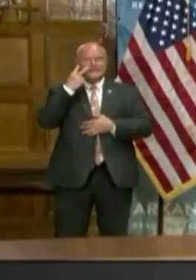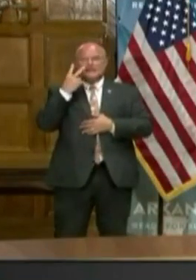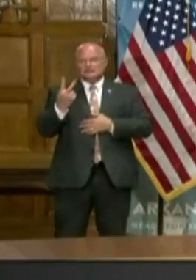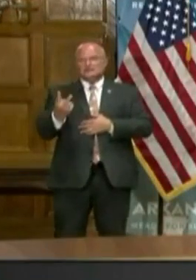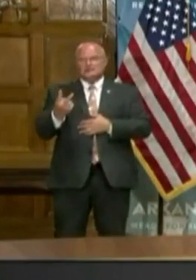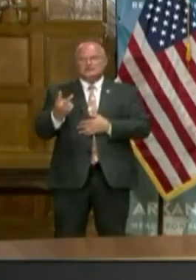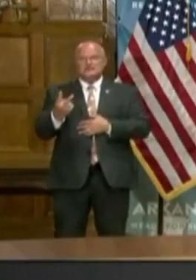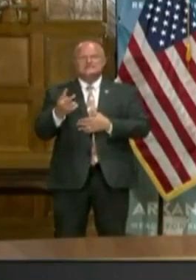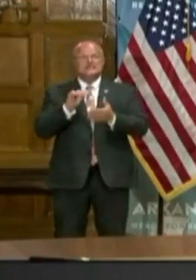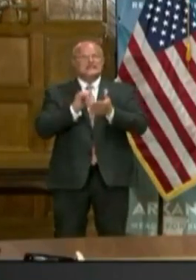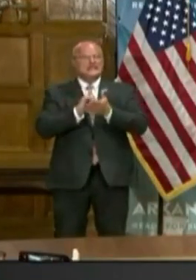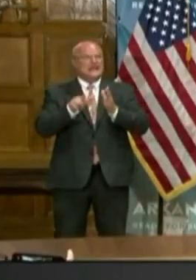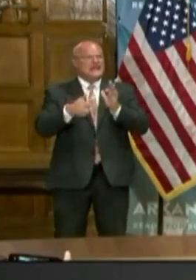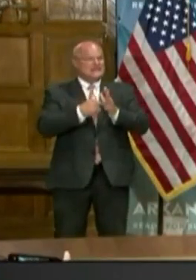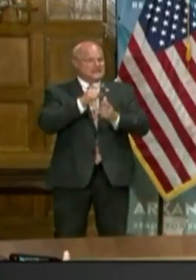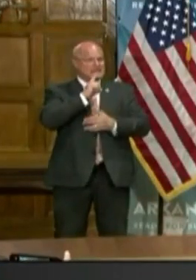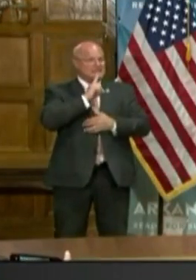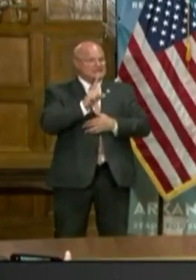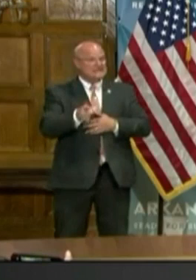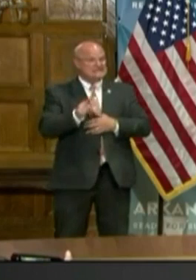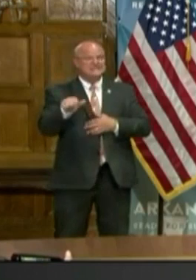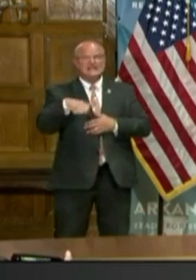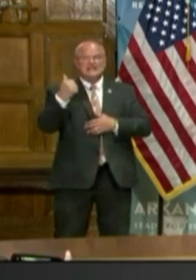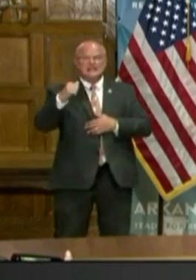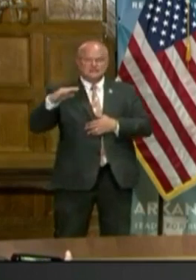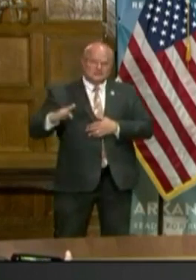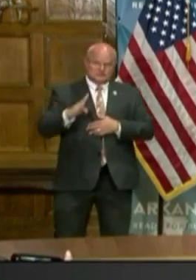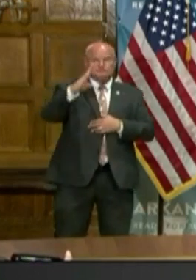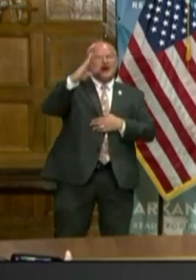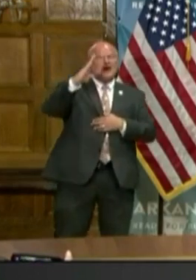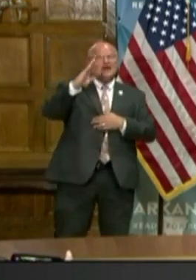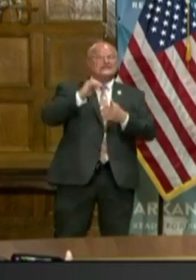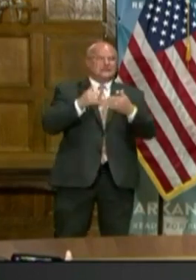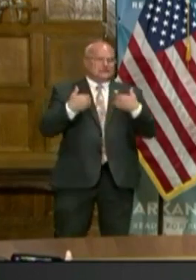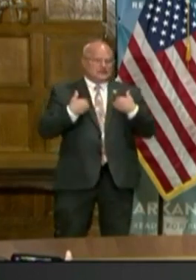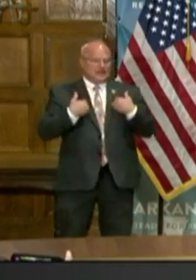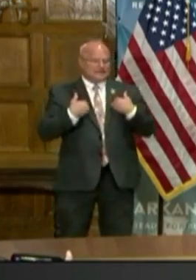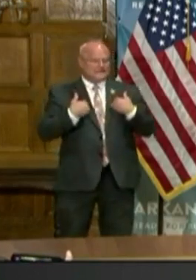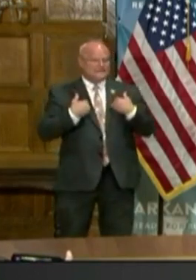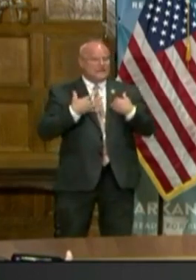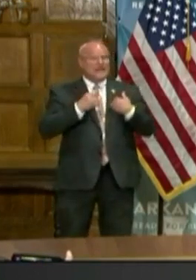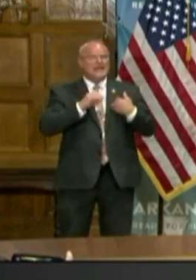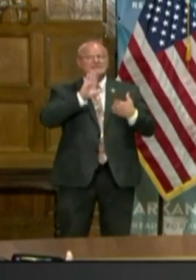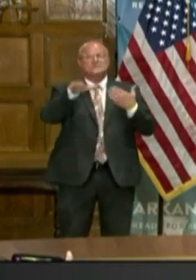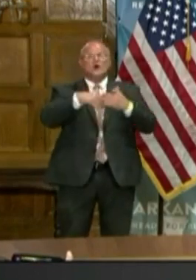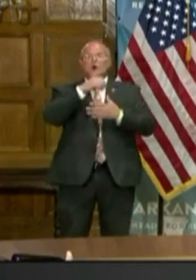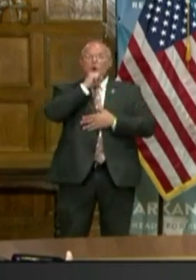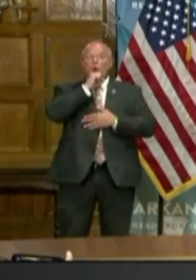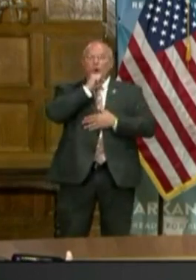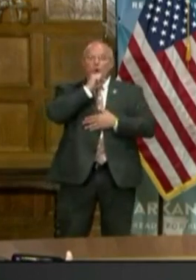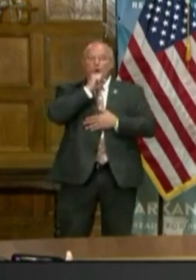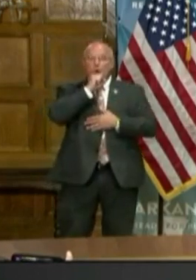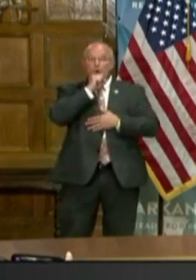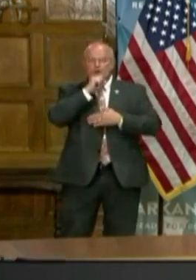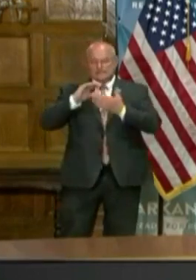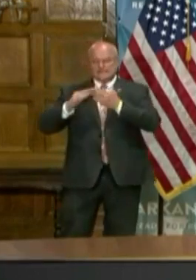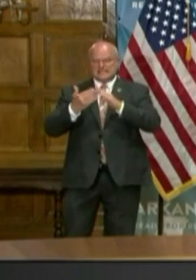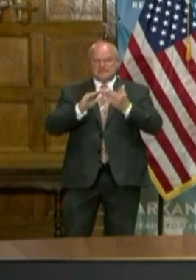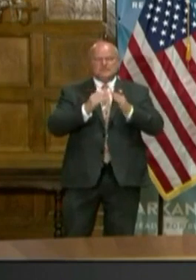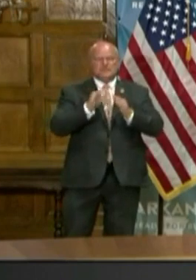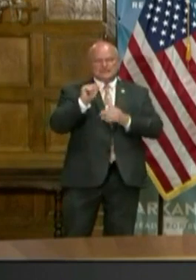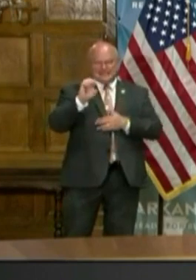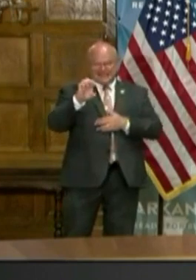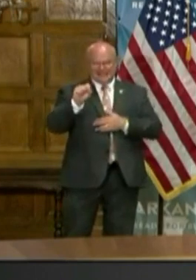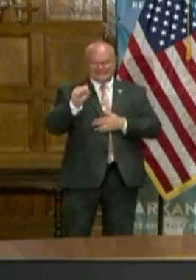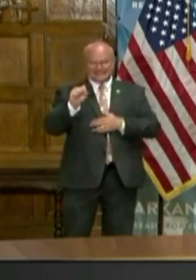see that this is another spike that we have, and it's all orange, so it's community